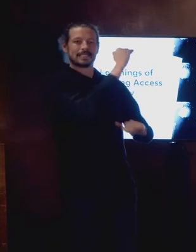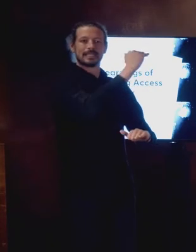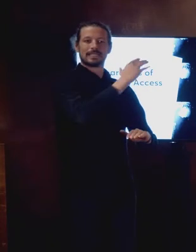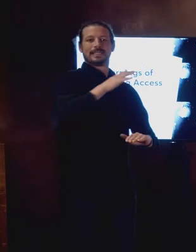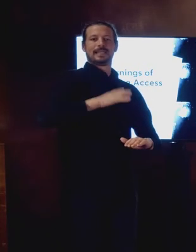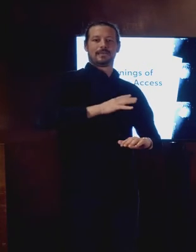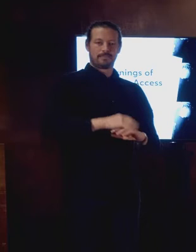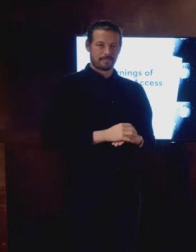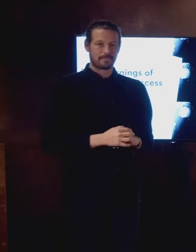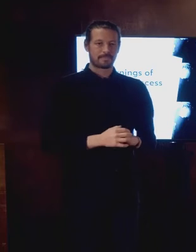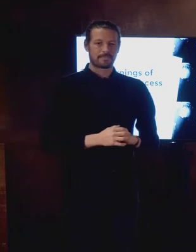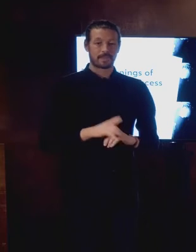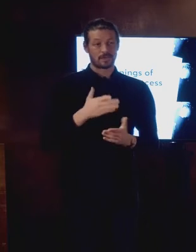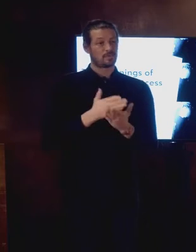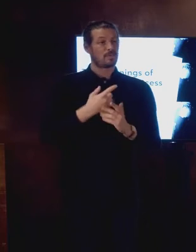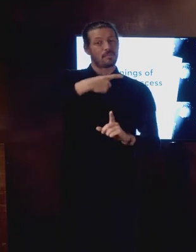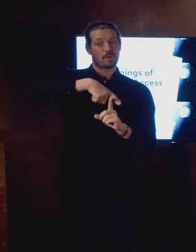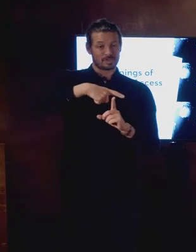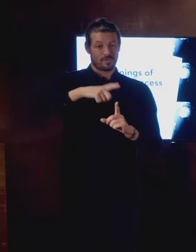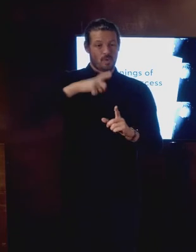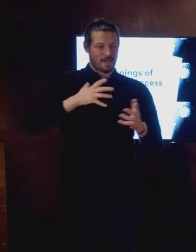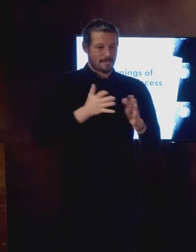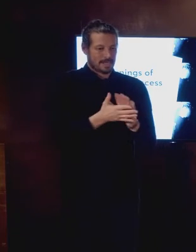thing about that fund is because